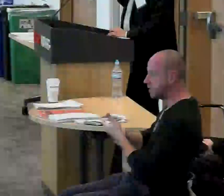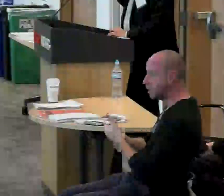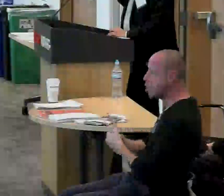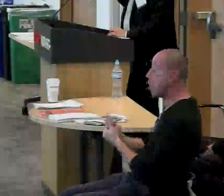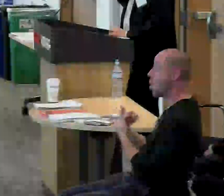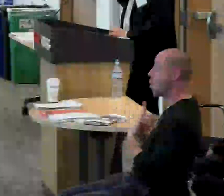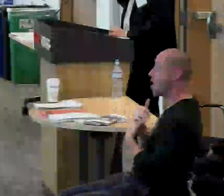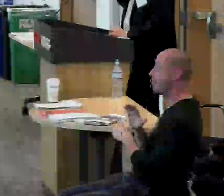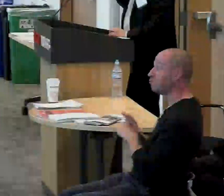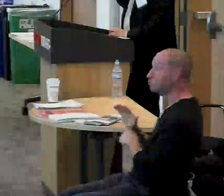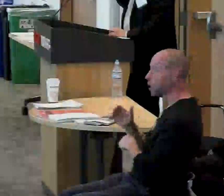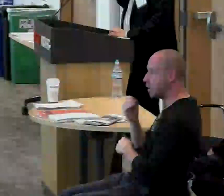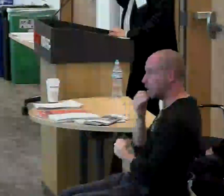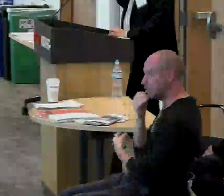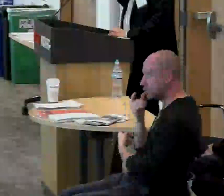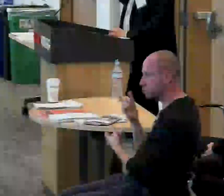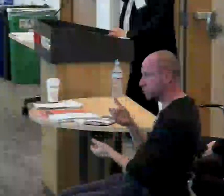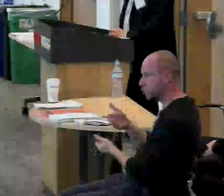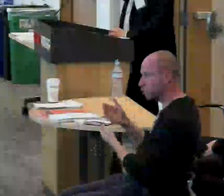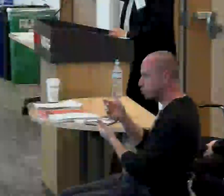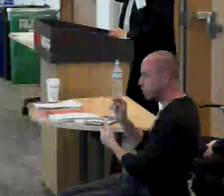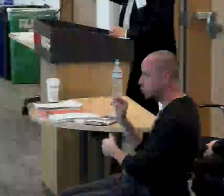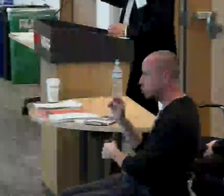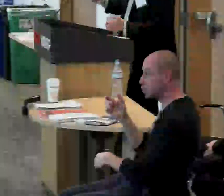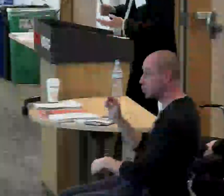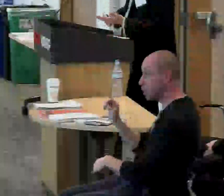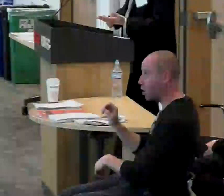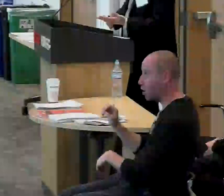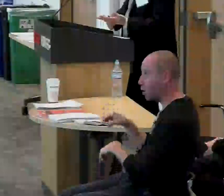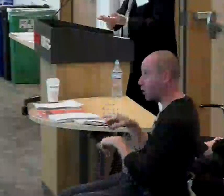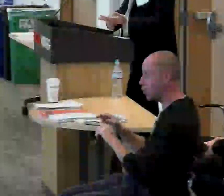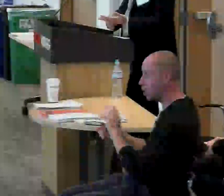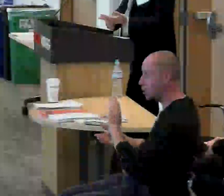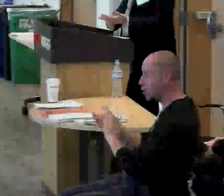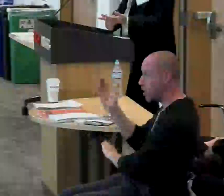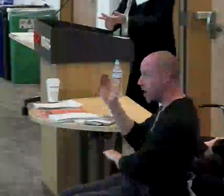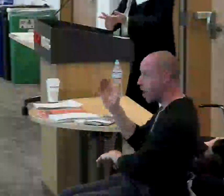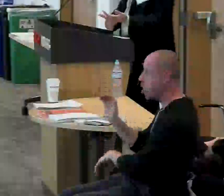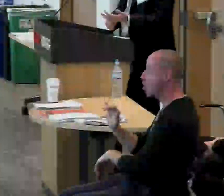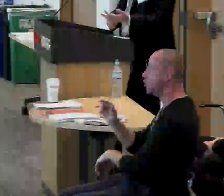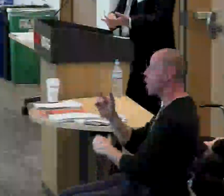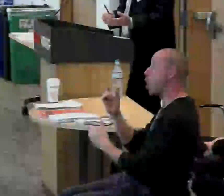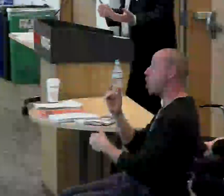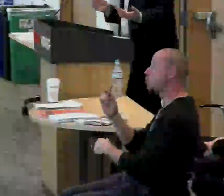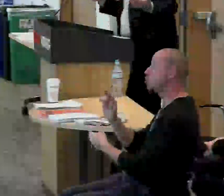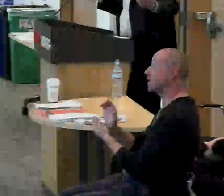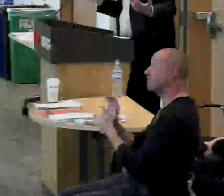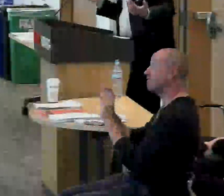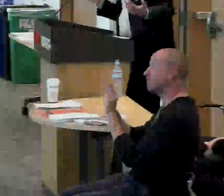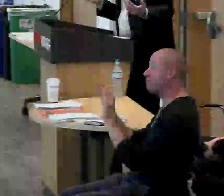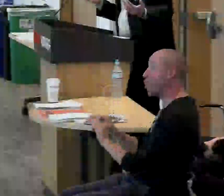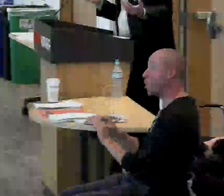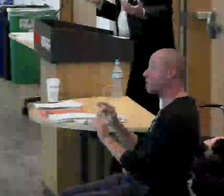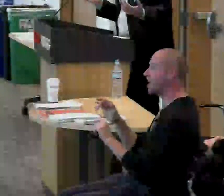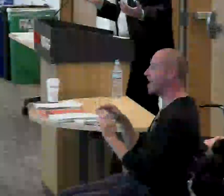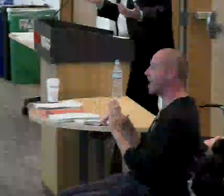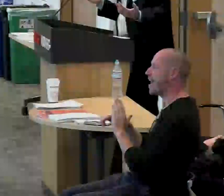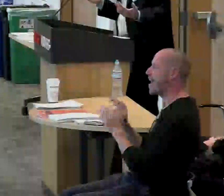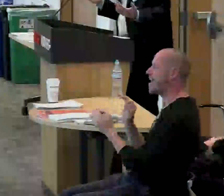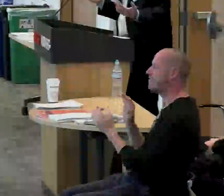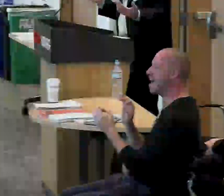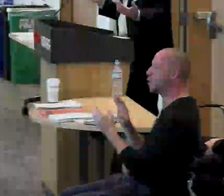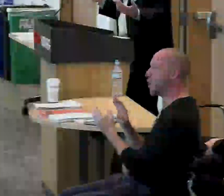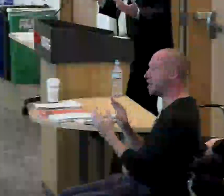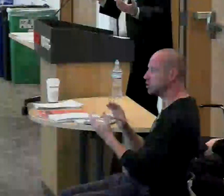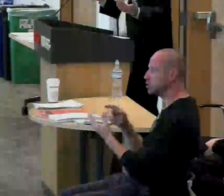your way out. I just want to say thank you. Please also fill out that green form, the evaluation, anything you didn't want to maybe feel like sharing in an open